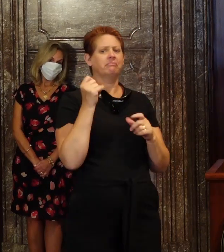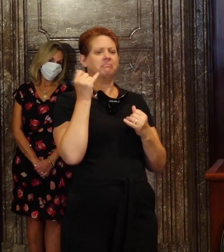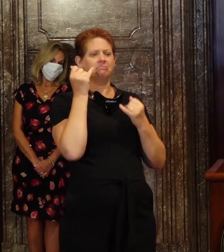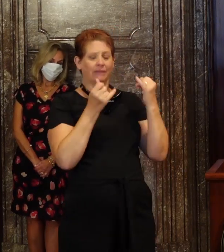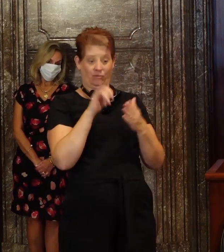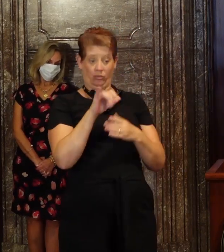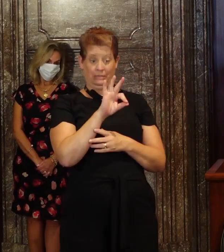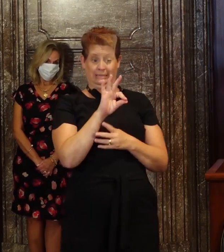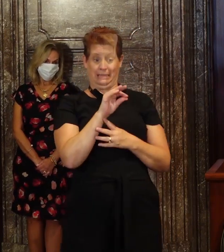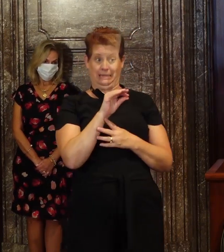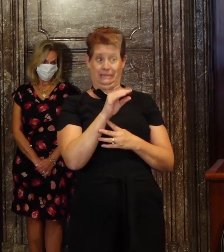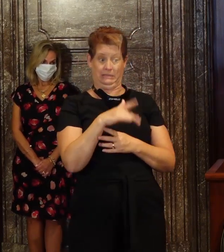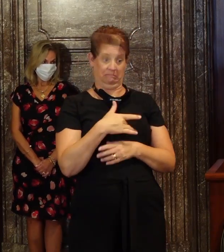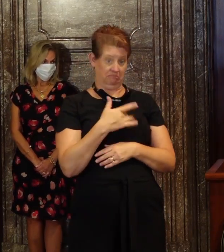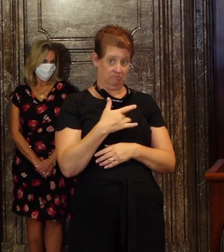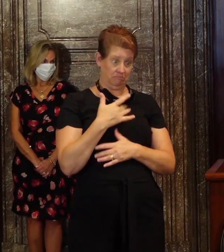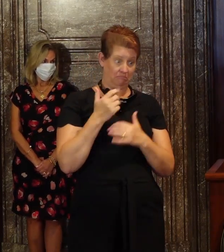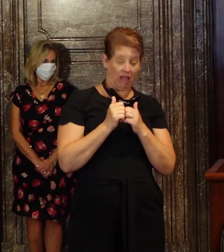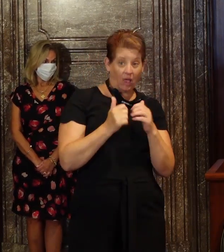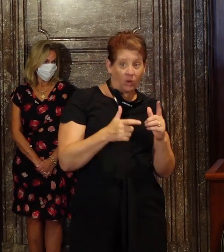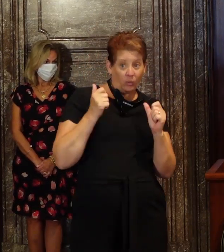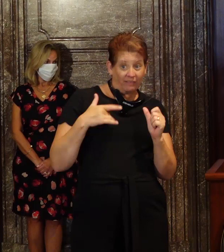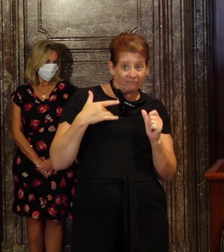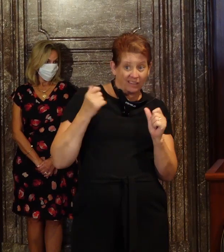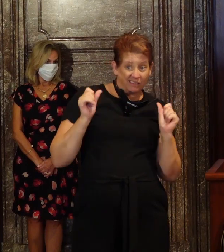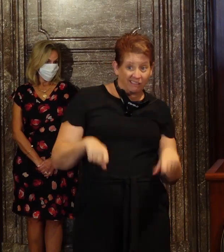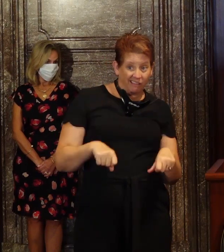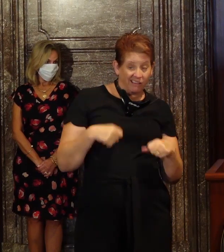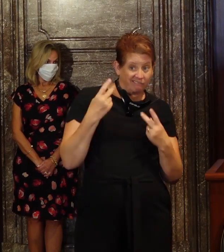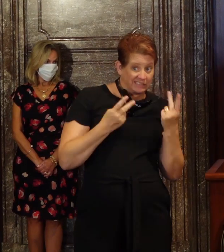those 90, how quickly the doors could actually be